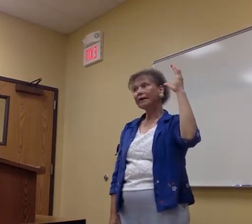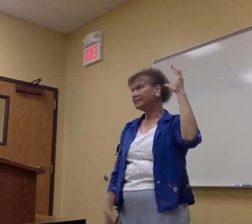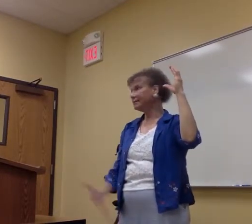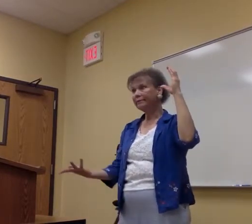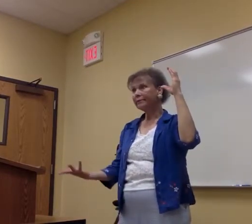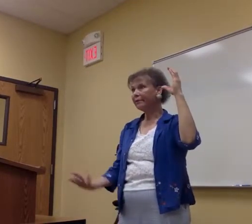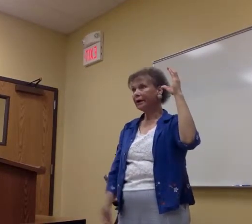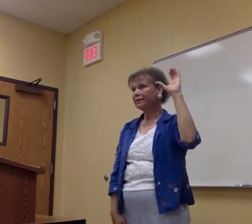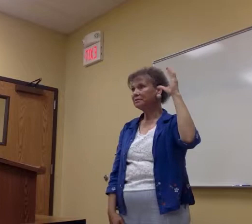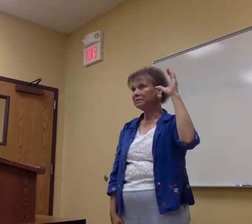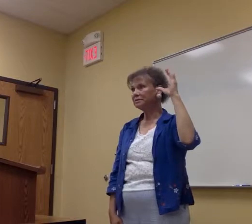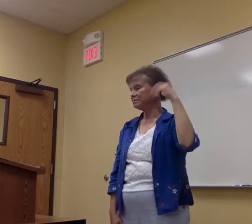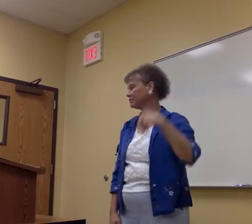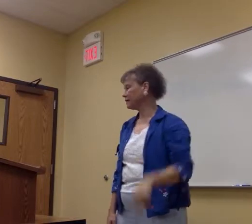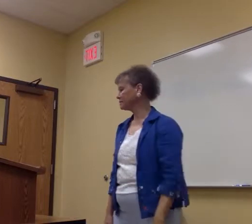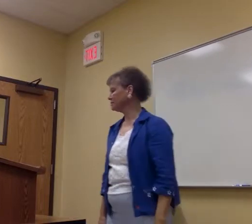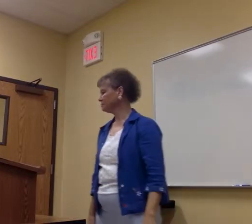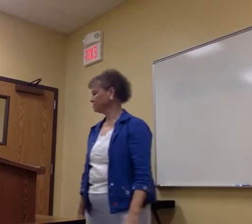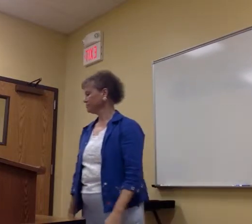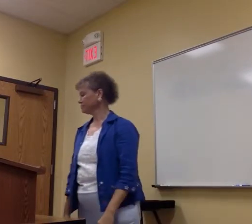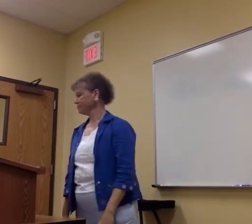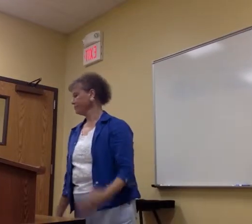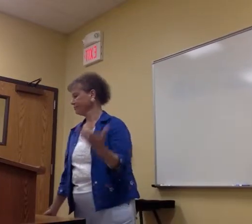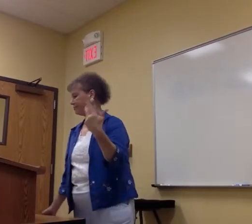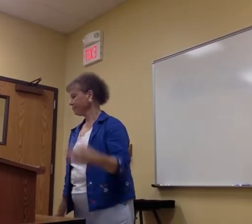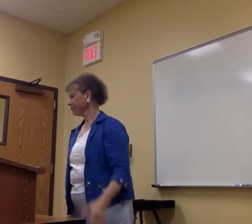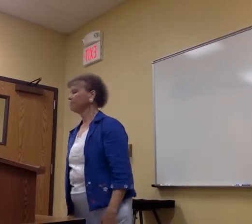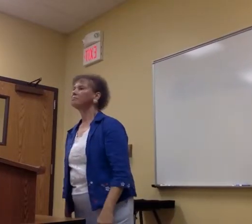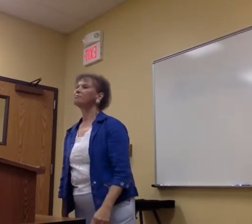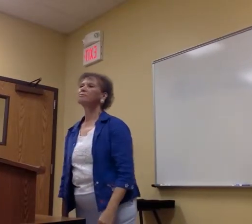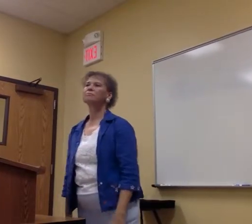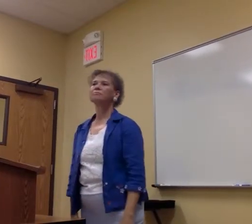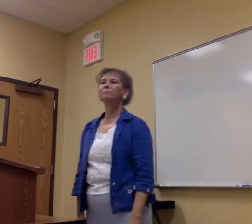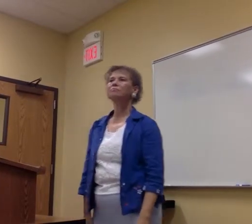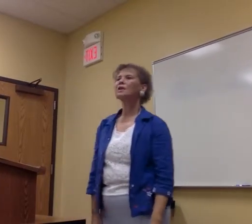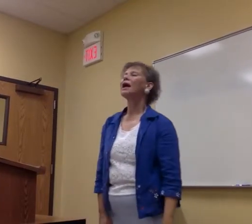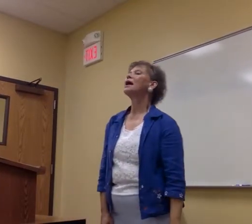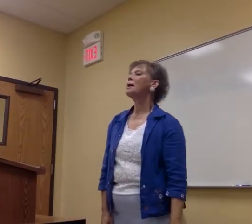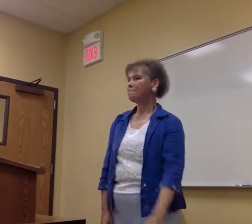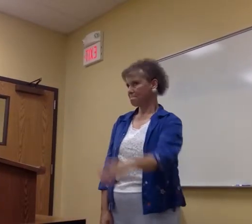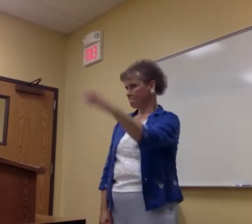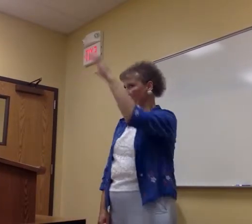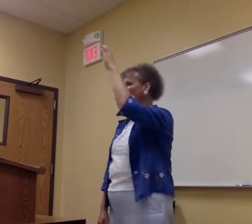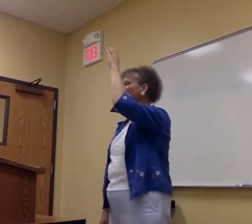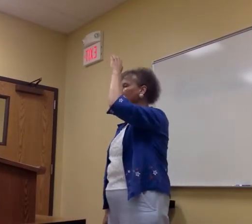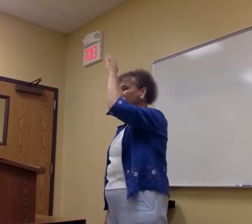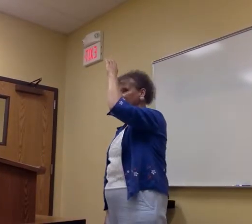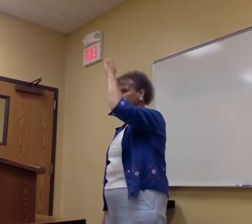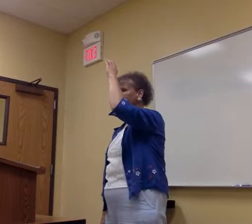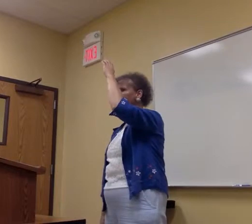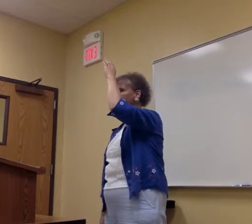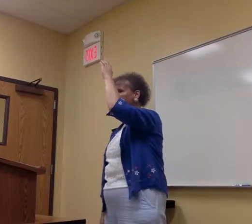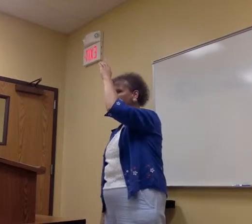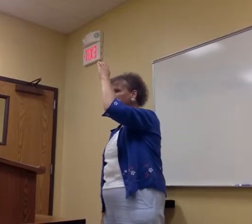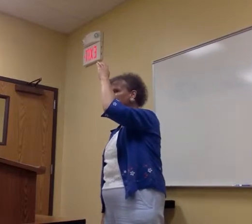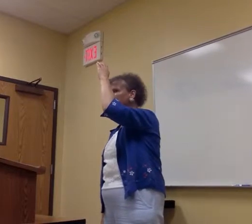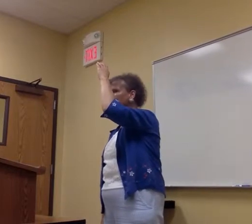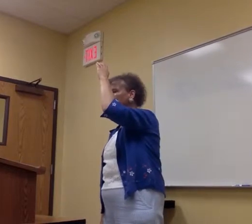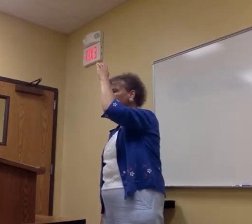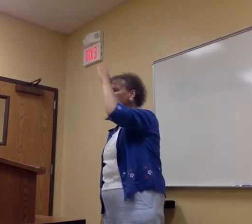cousin. And just where you place your hand describes. Because male signs are going to be at the top of the head. Female signs are going to